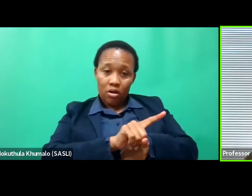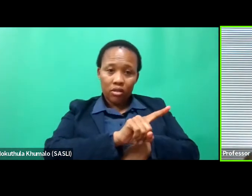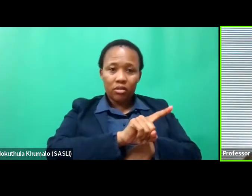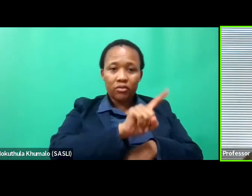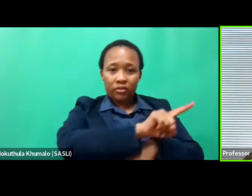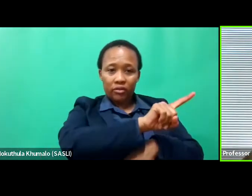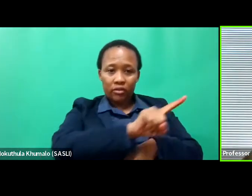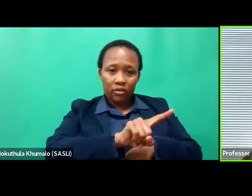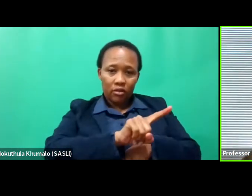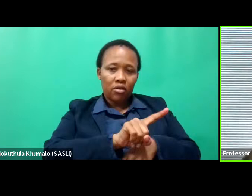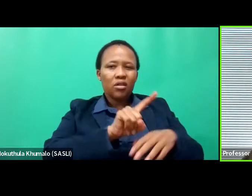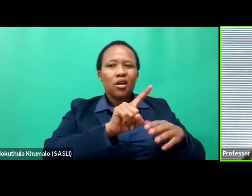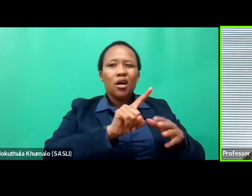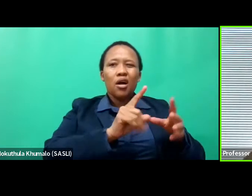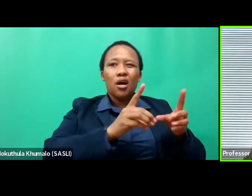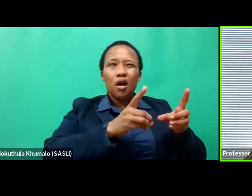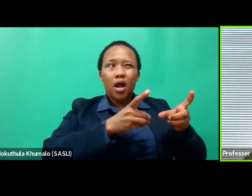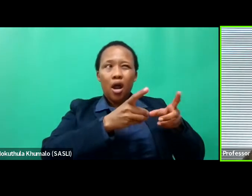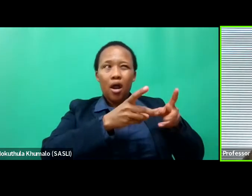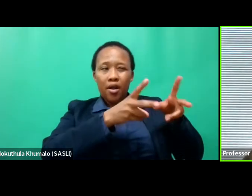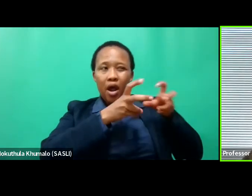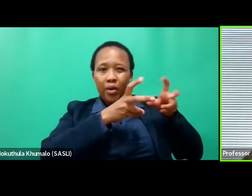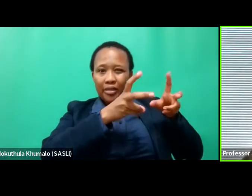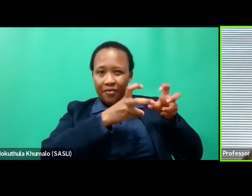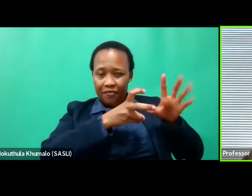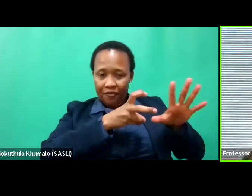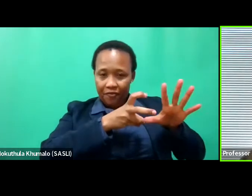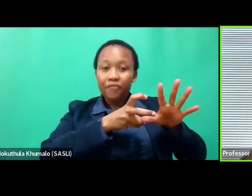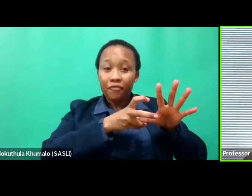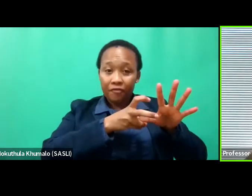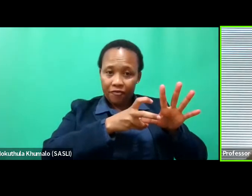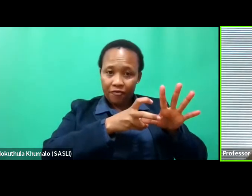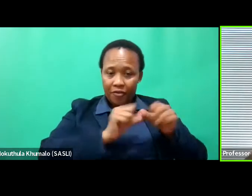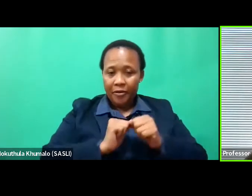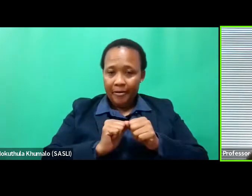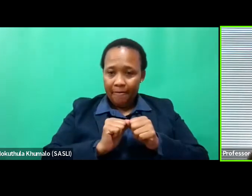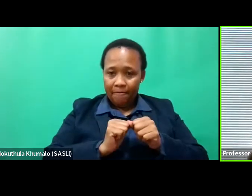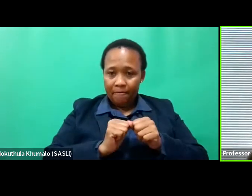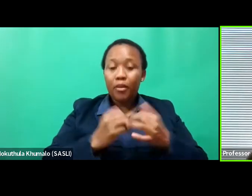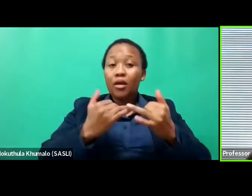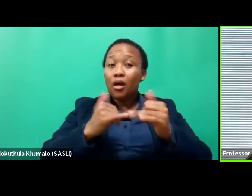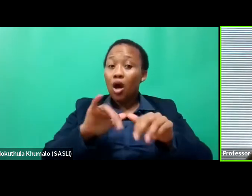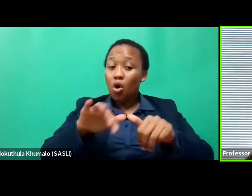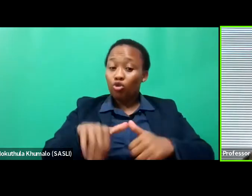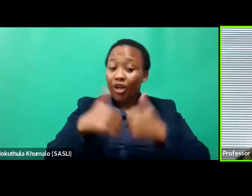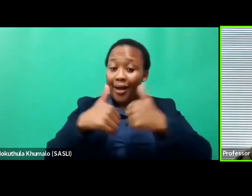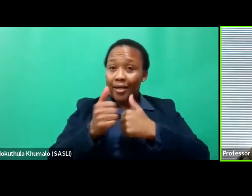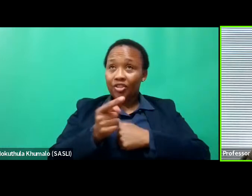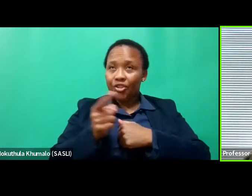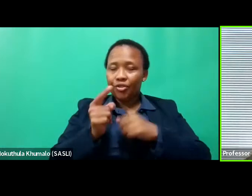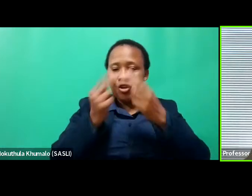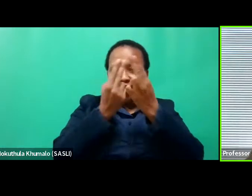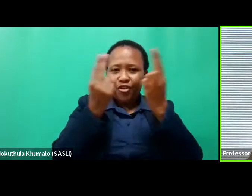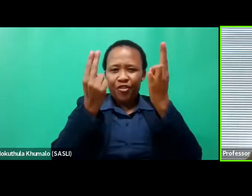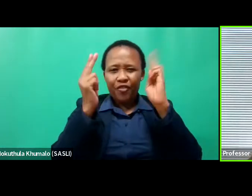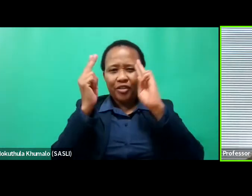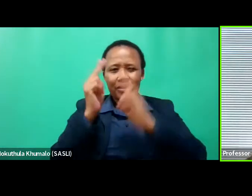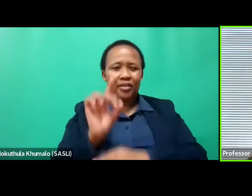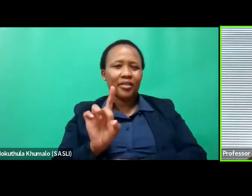model in education. And the challenge for universities